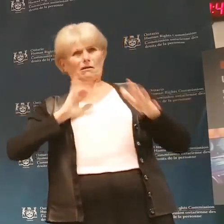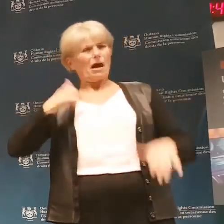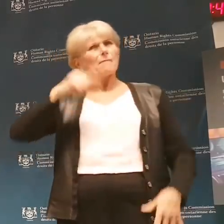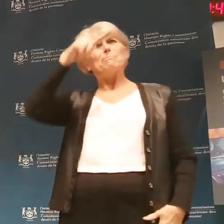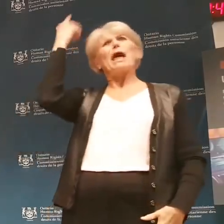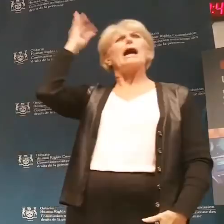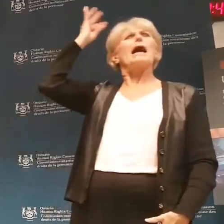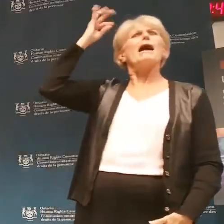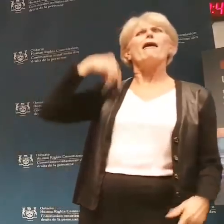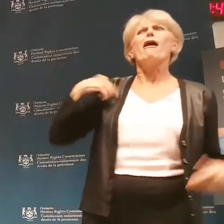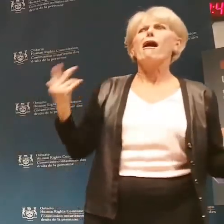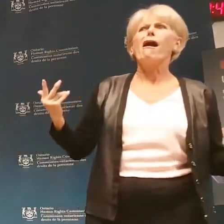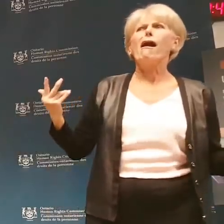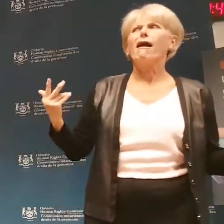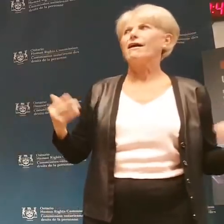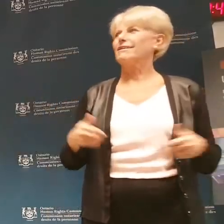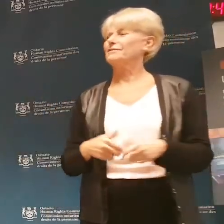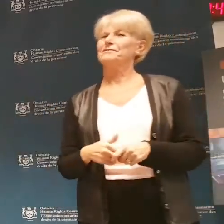hair.